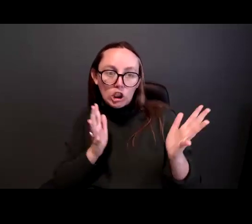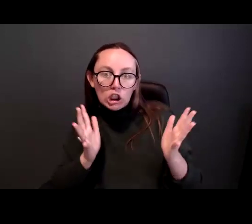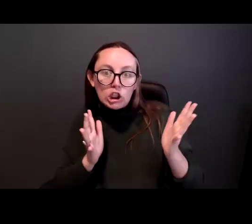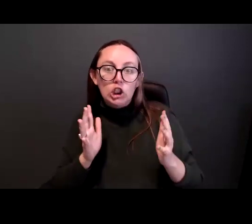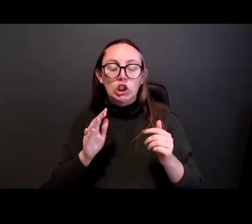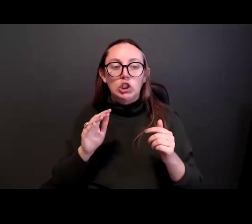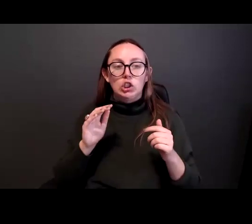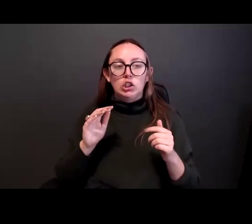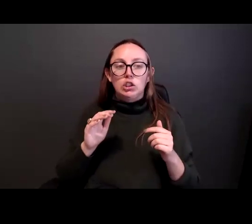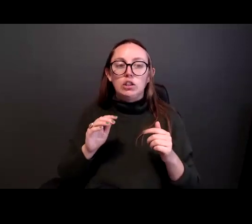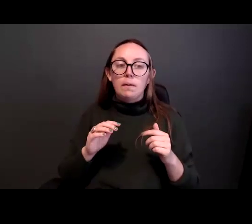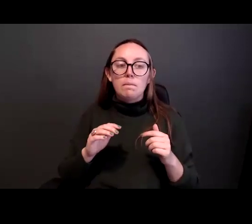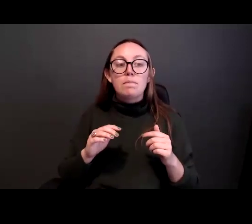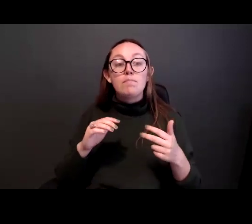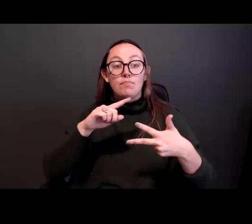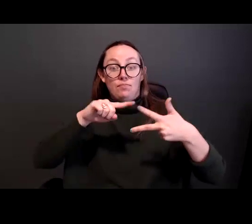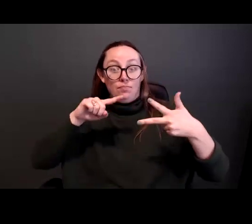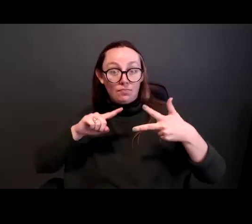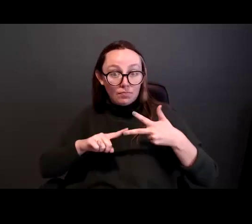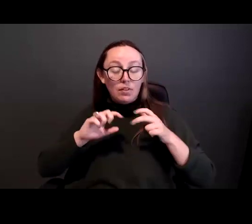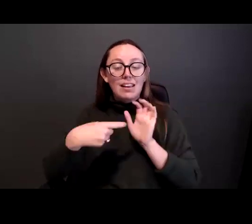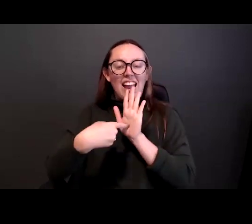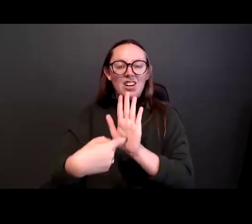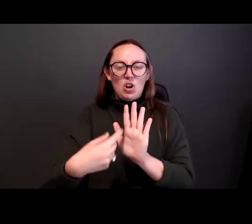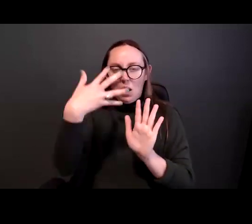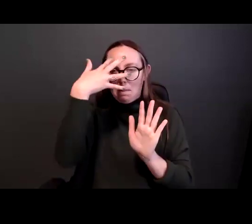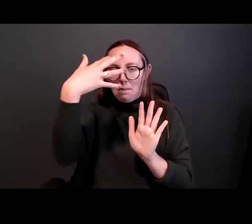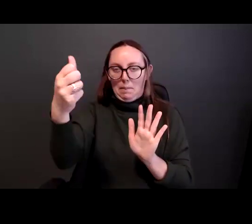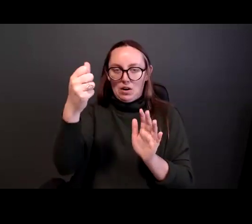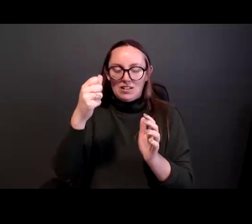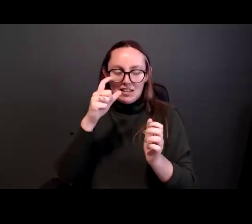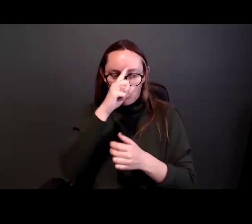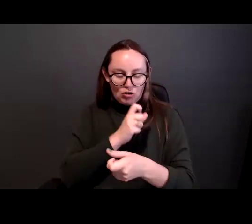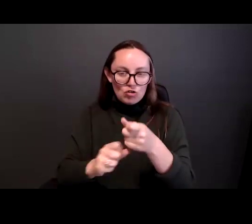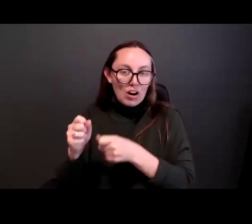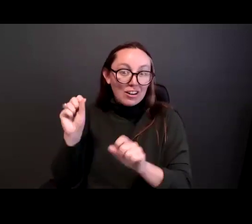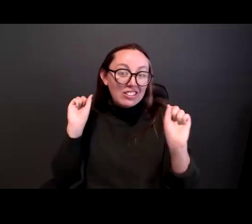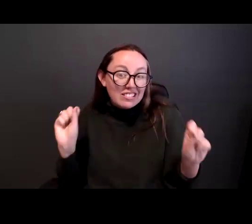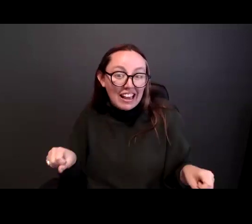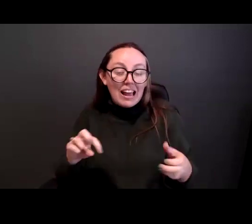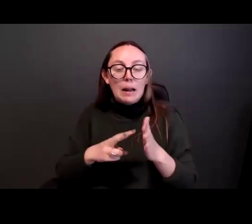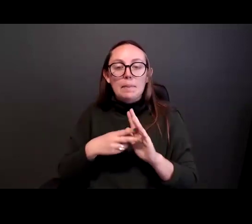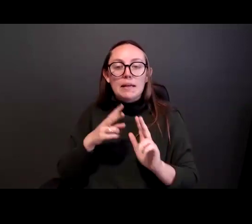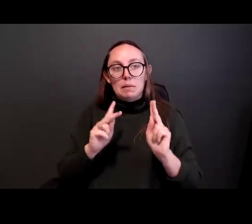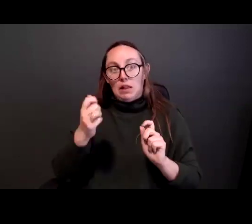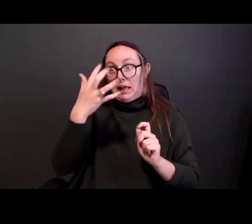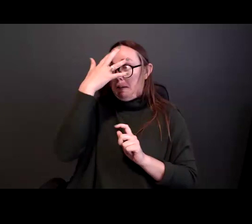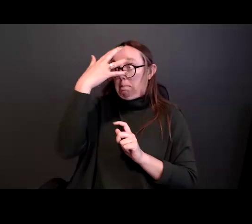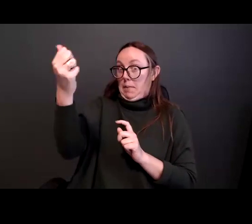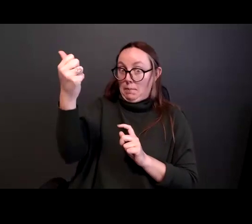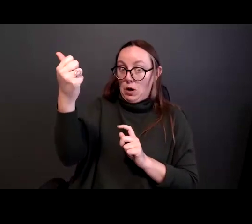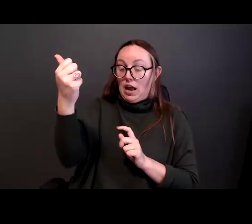them memorization strategies so that they can memorize the text and then perform it to create digital